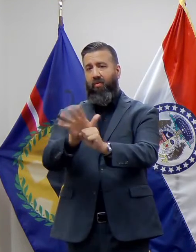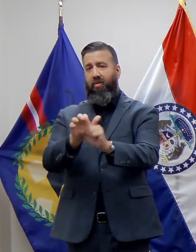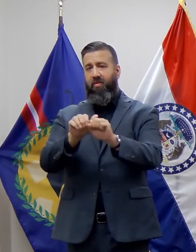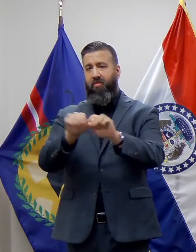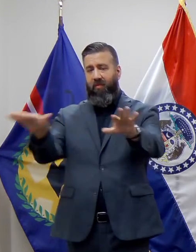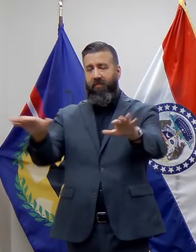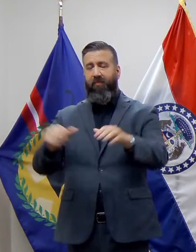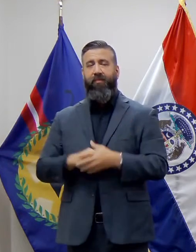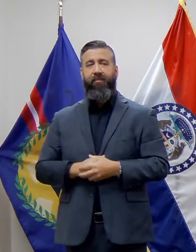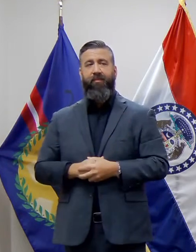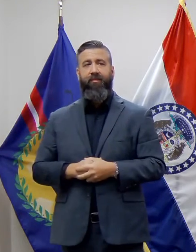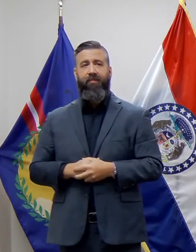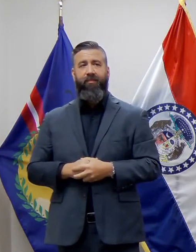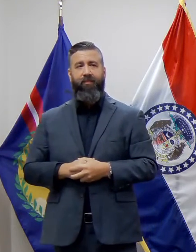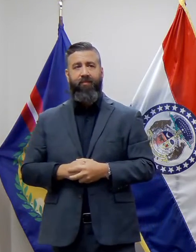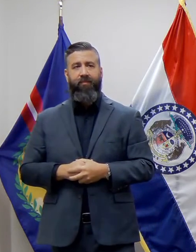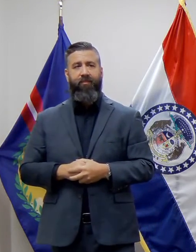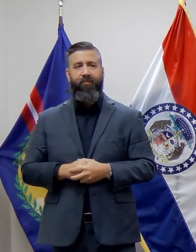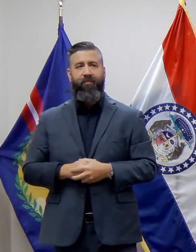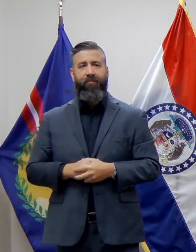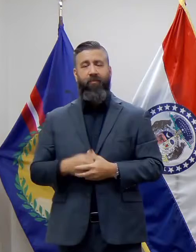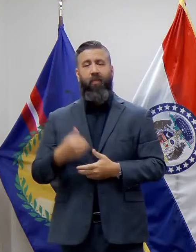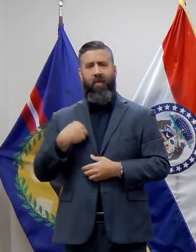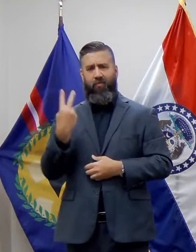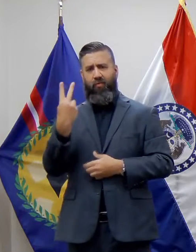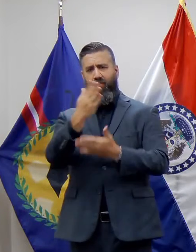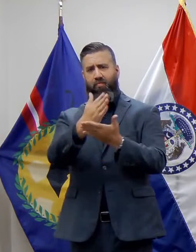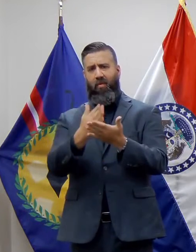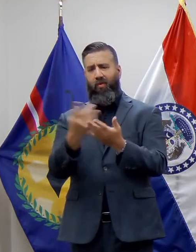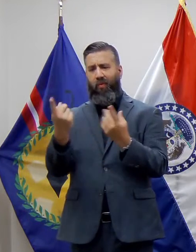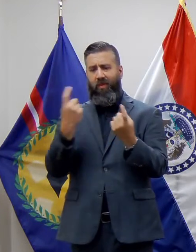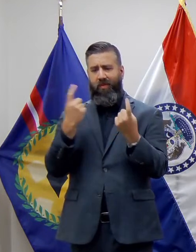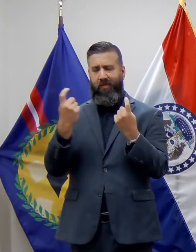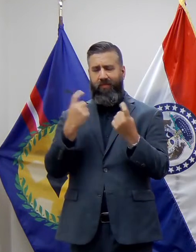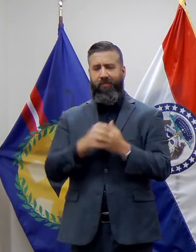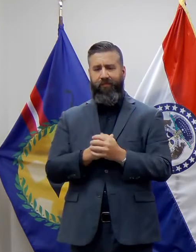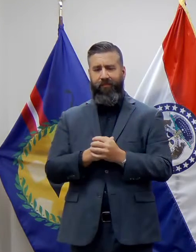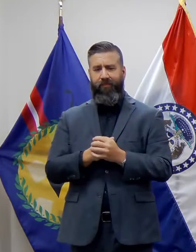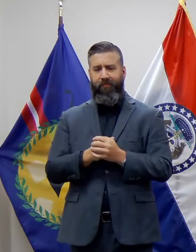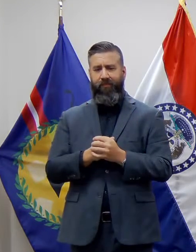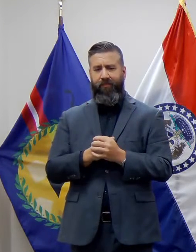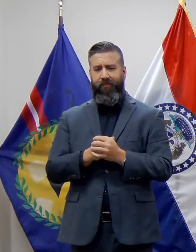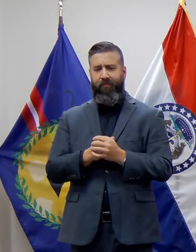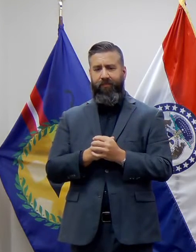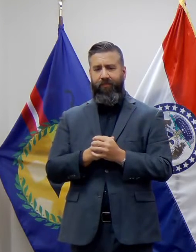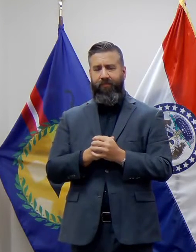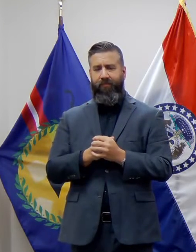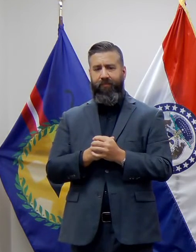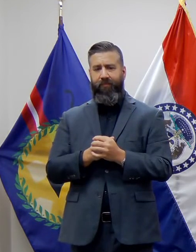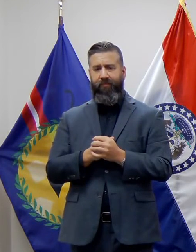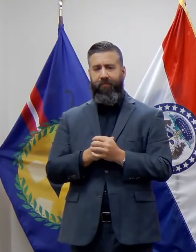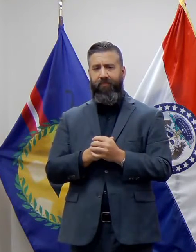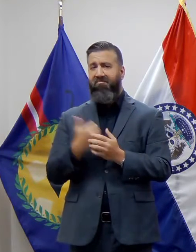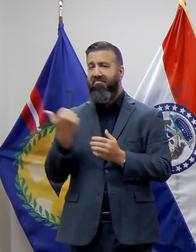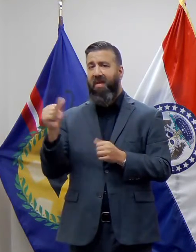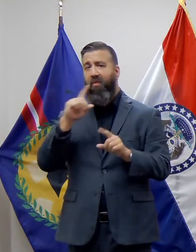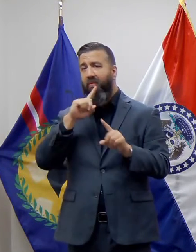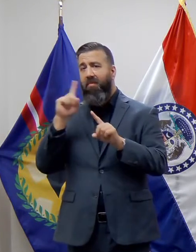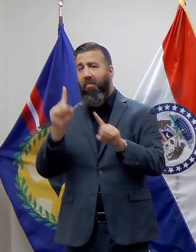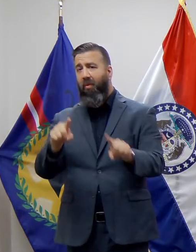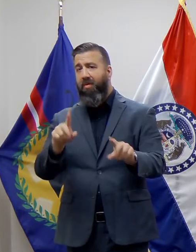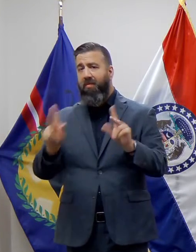Case, we have a two-part question from the Post-Dispatch. Have there been any reports of people not cooperating with